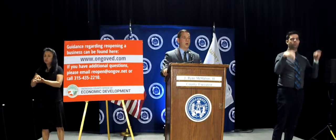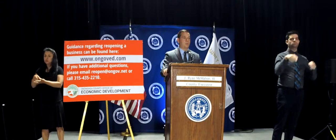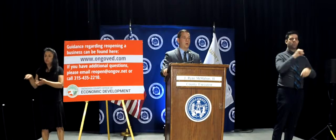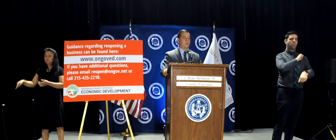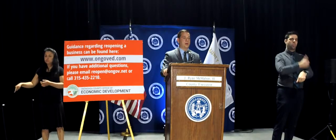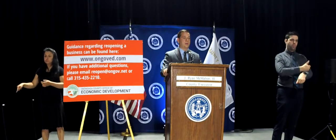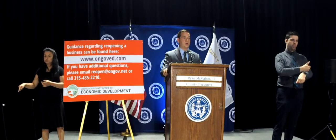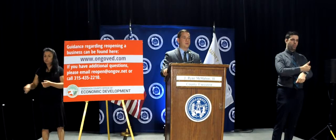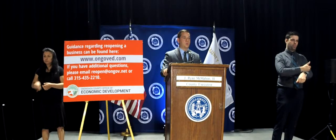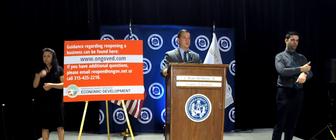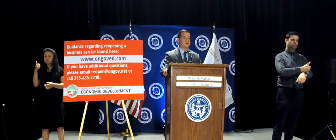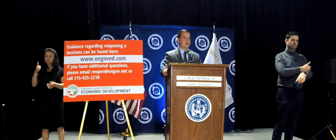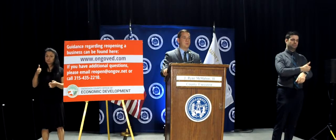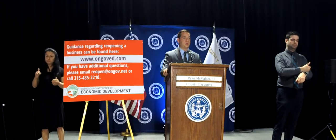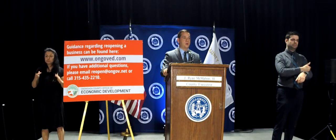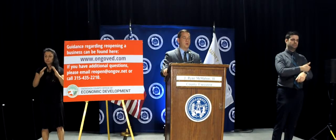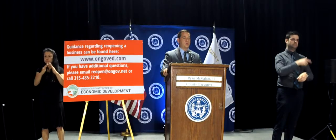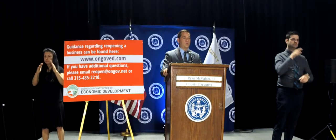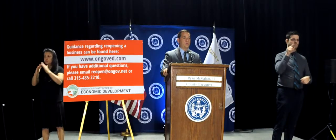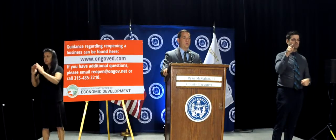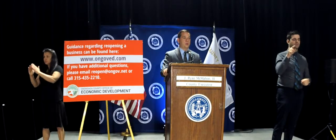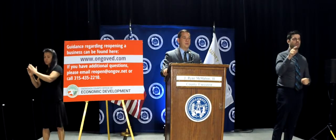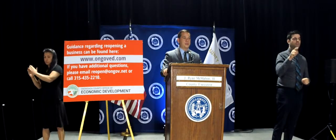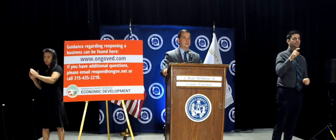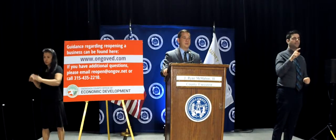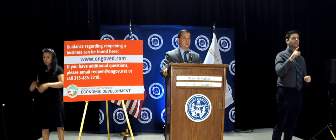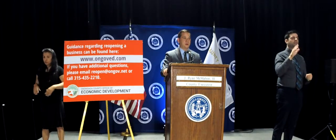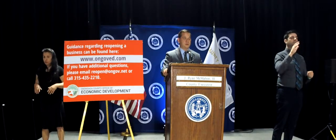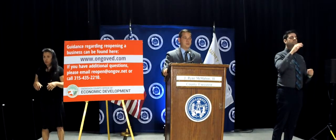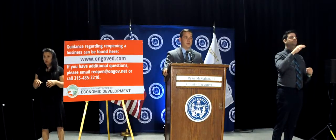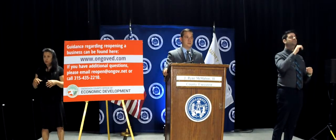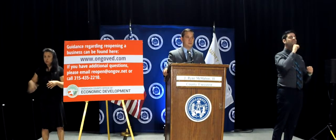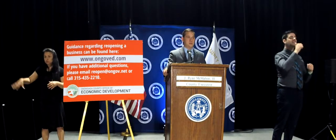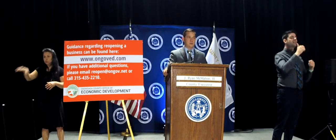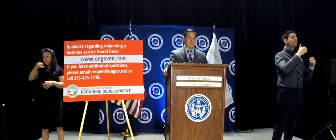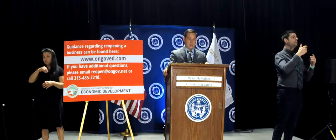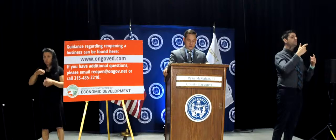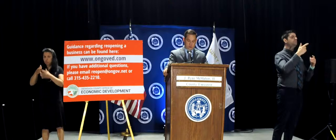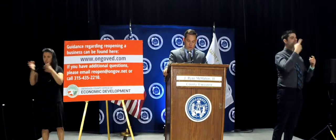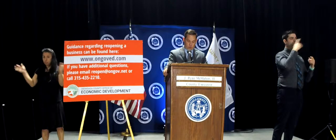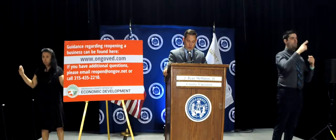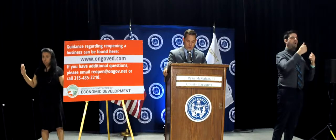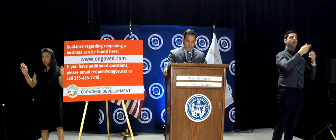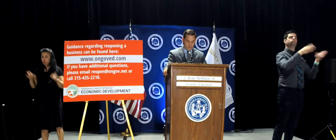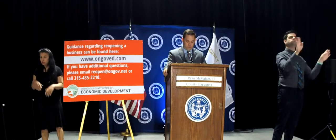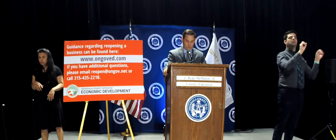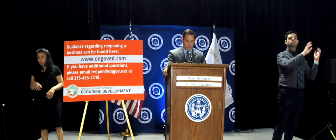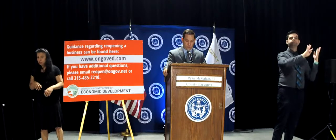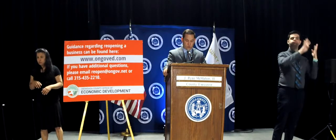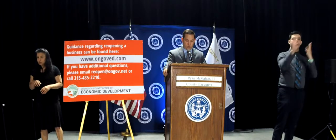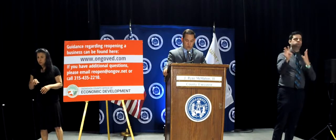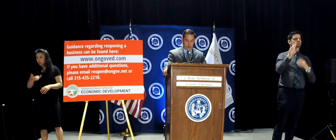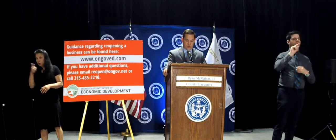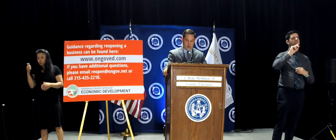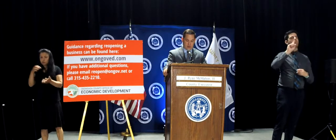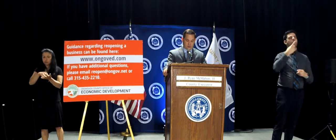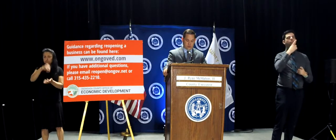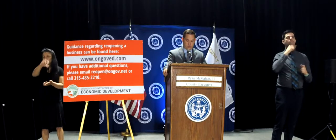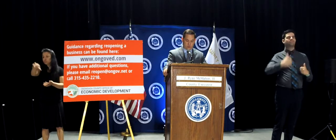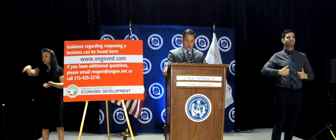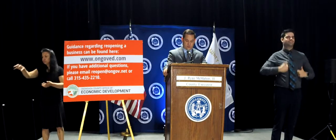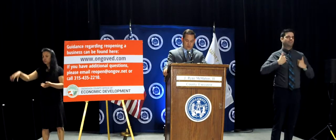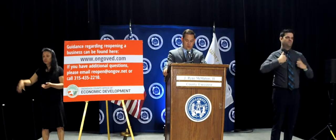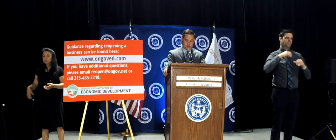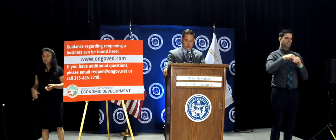the public at large on Wednesday, but we'll be testing various sites at the Syracuse Housing Authority. Thursday,